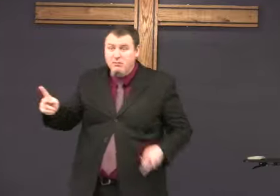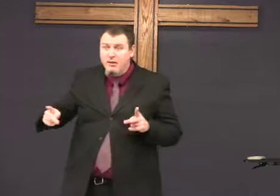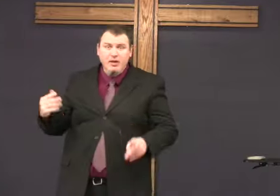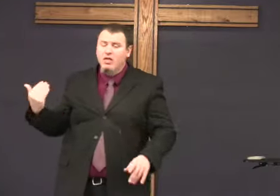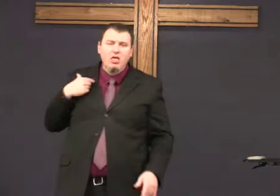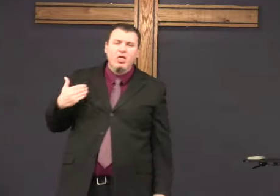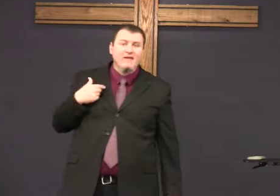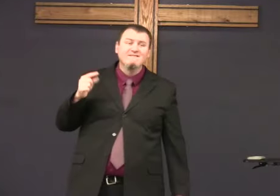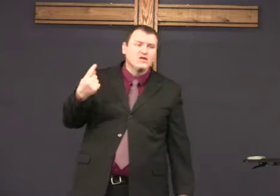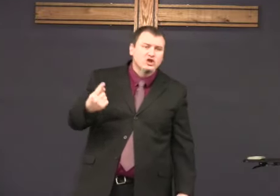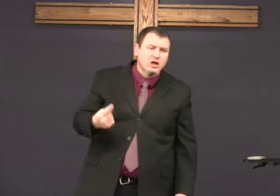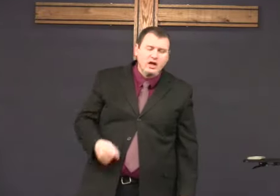did not.